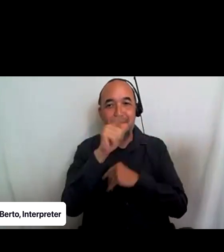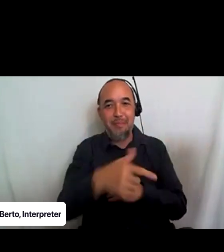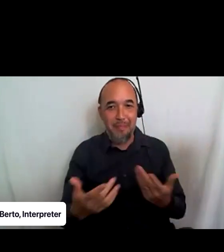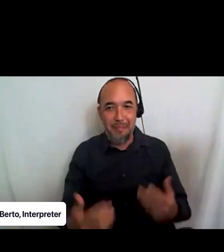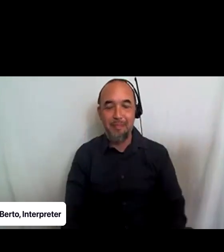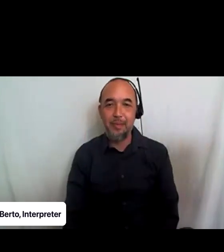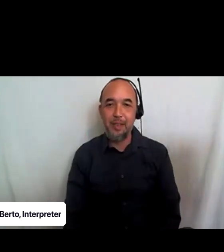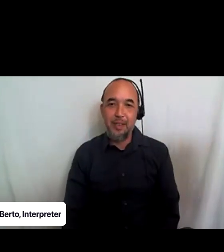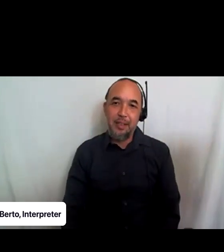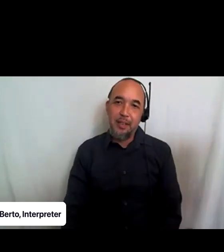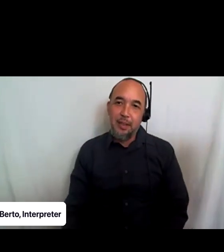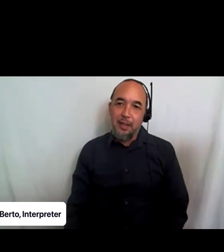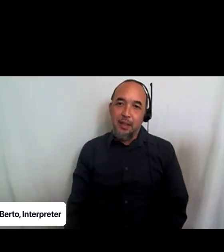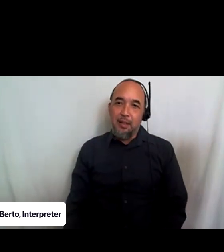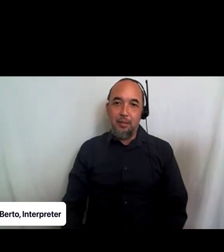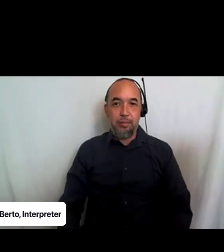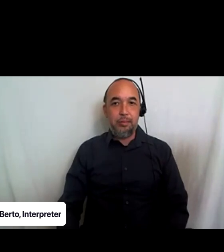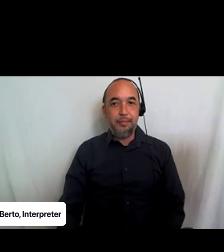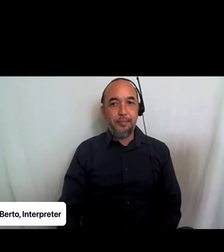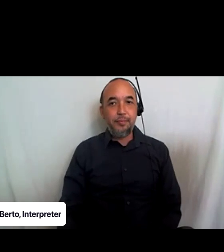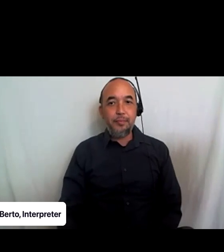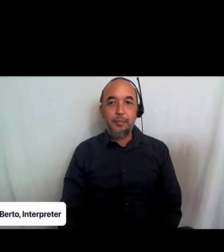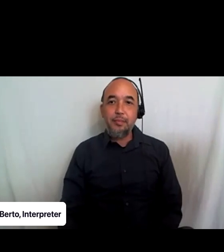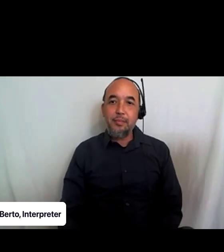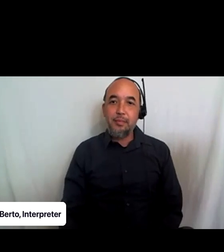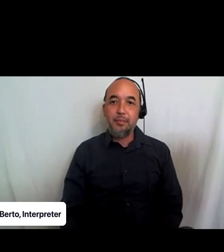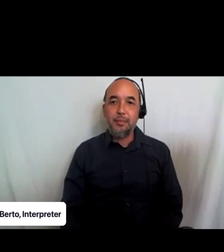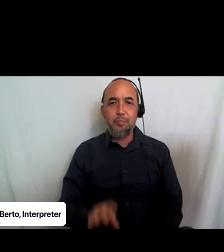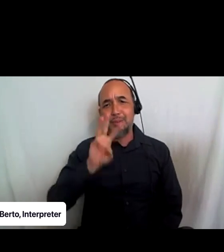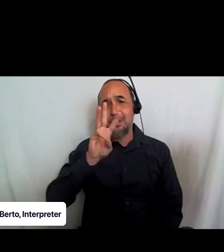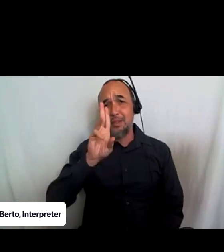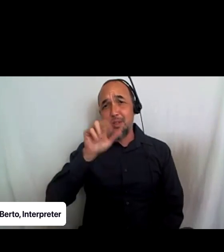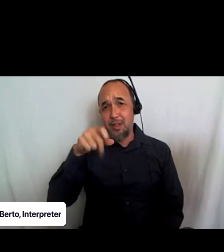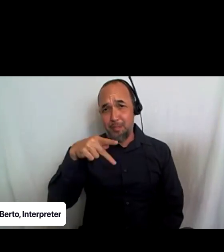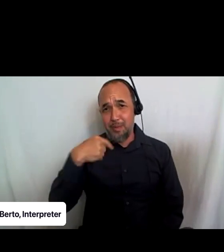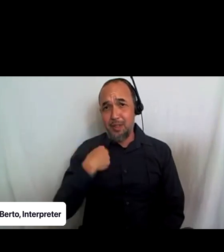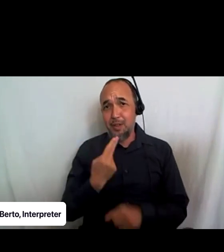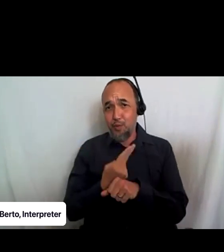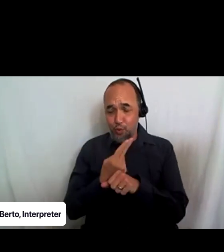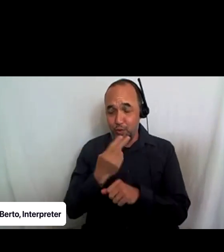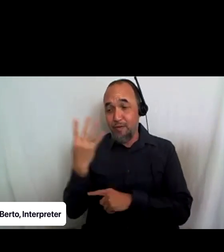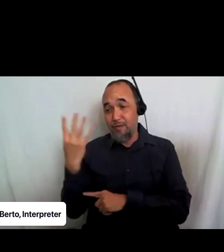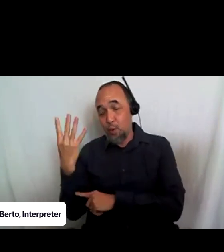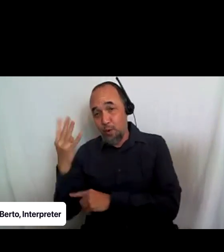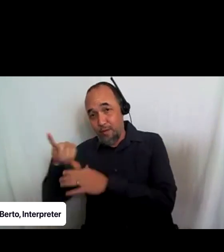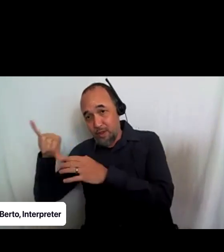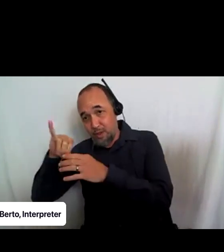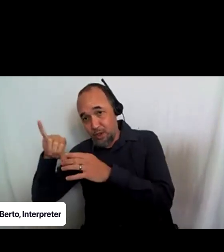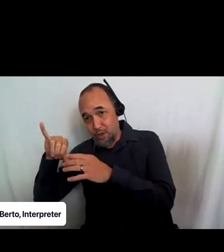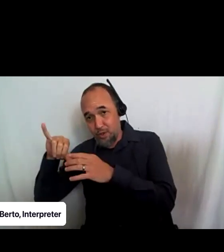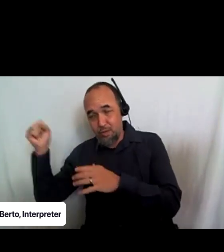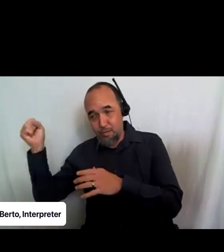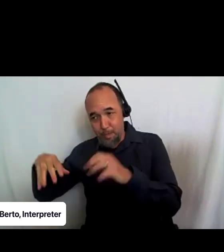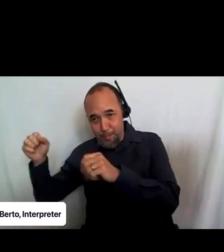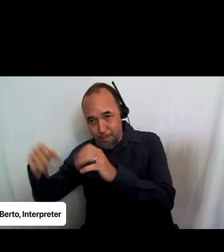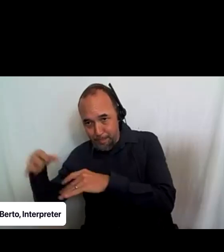if you don't want that much cheese in there. But I had 6 cups total, so I had 4 that I added to the bechamel 2 at a time, and then the